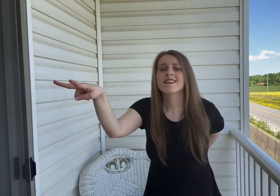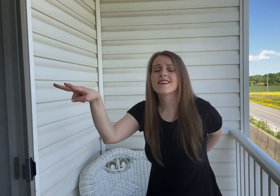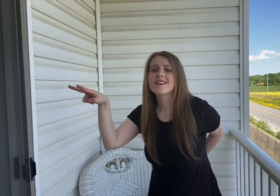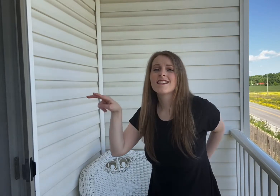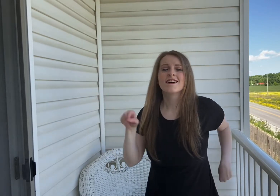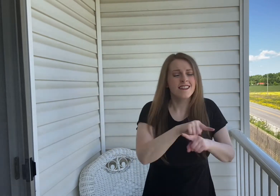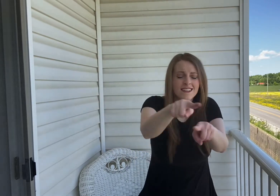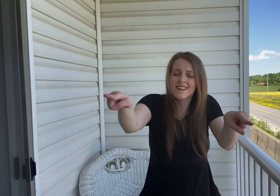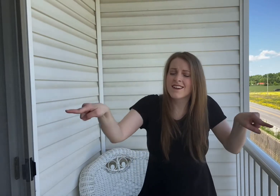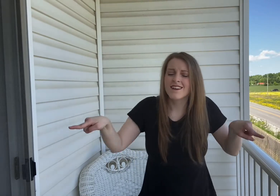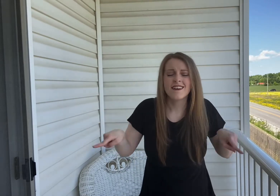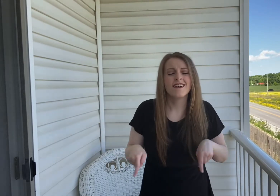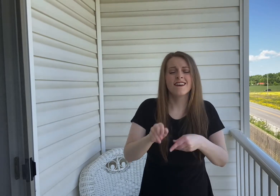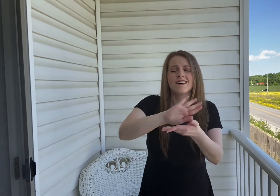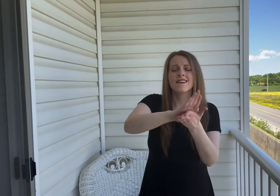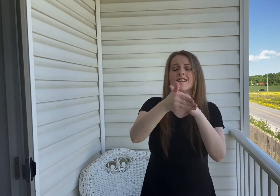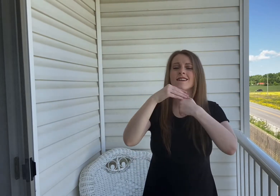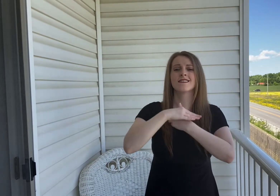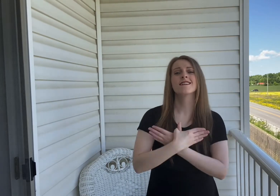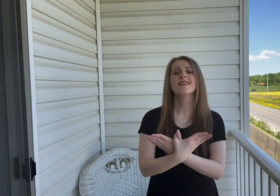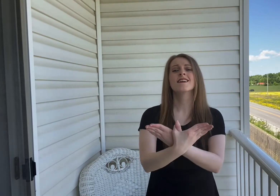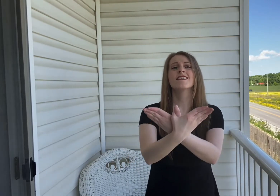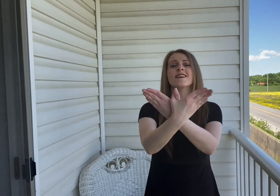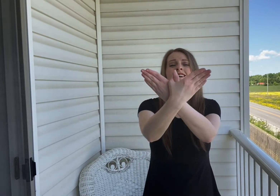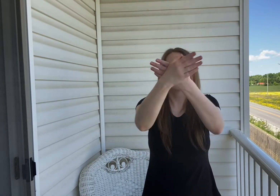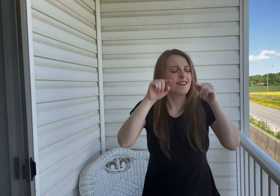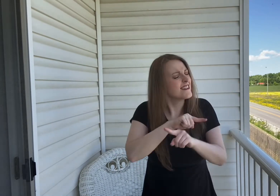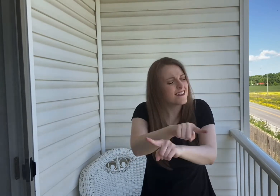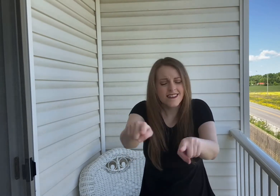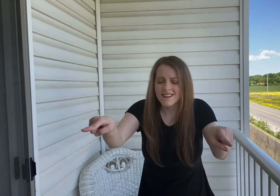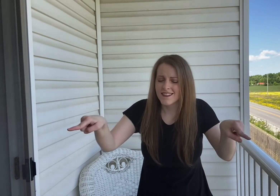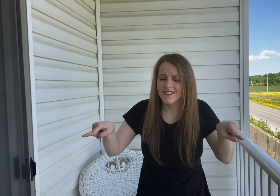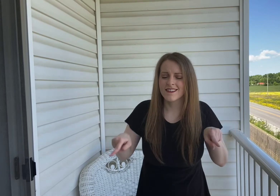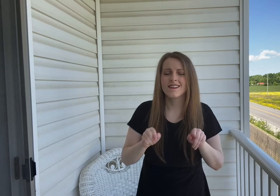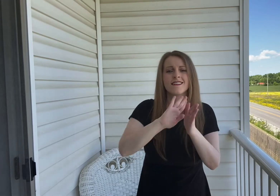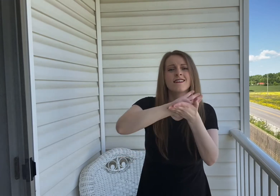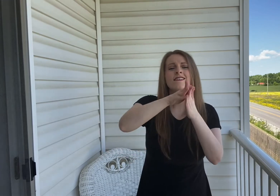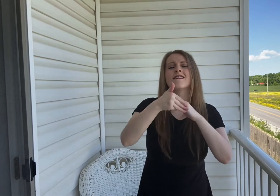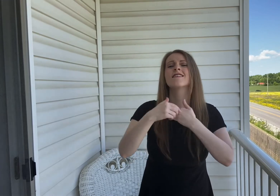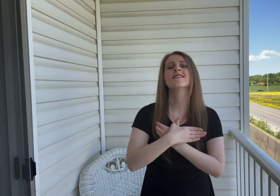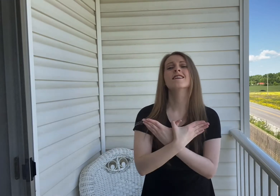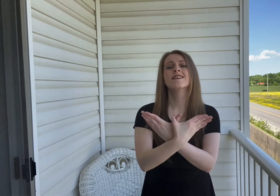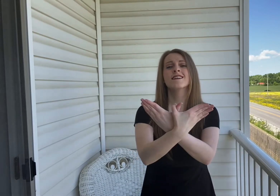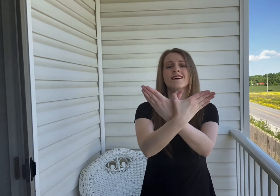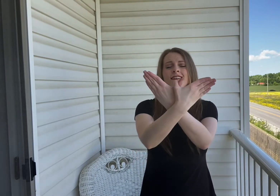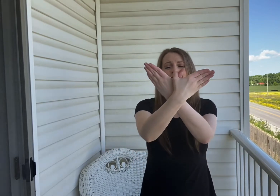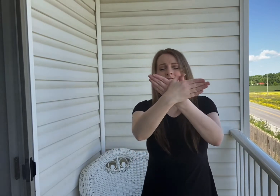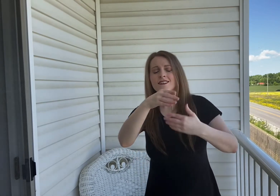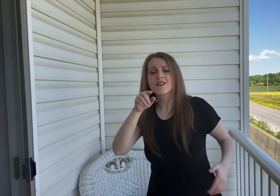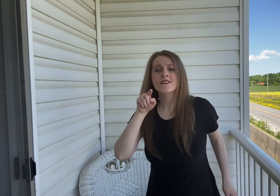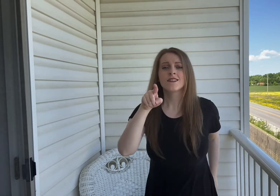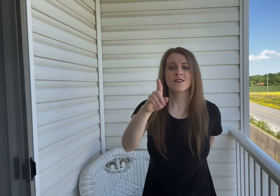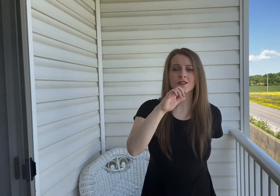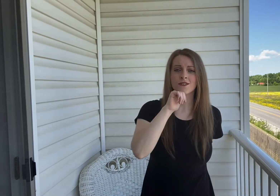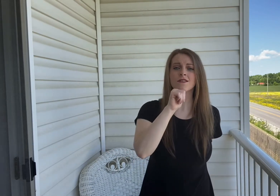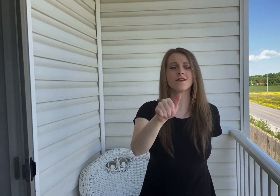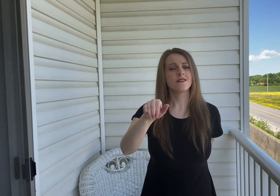see that all is new. All is new. You are